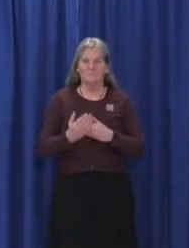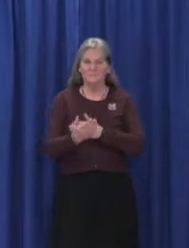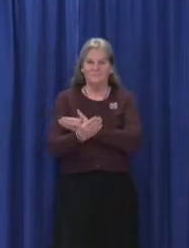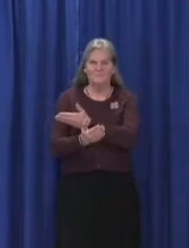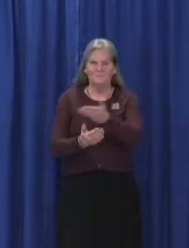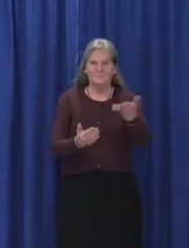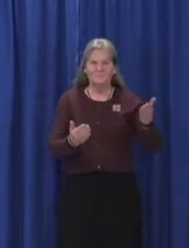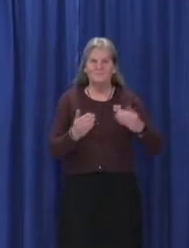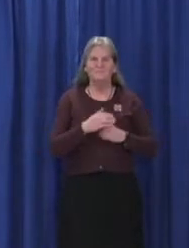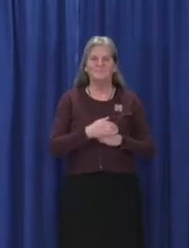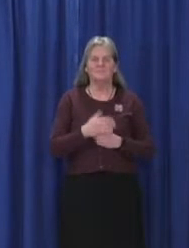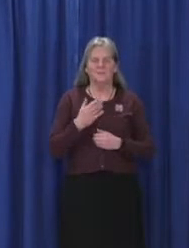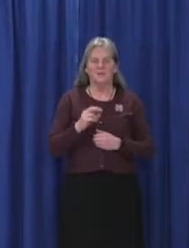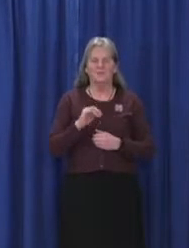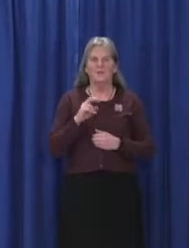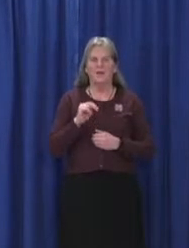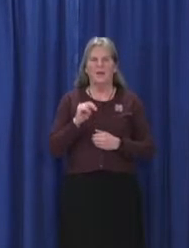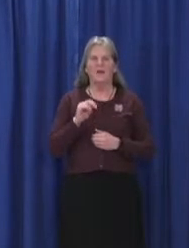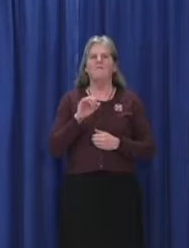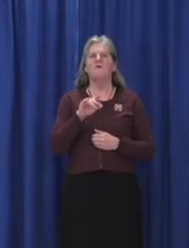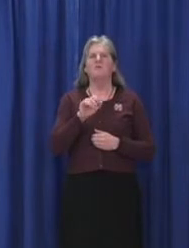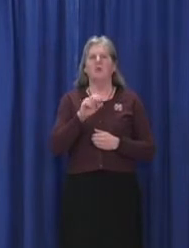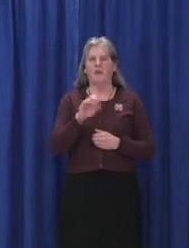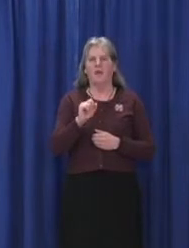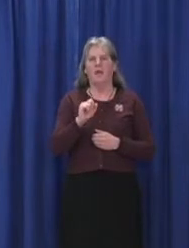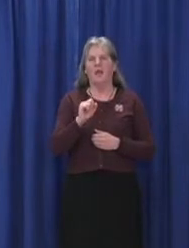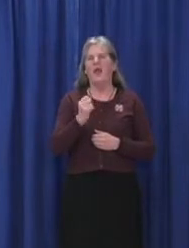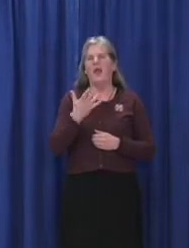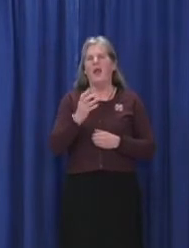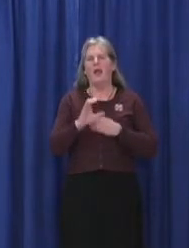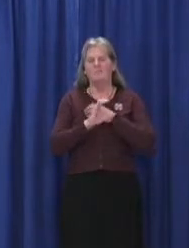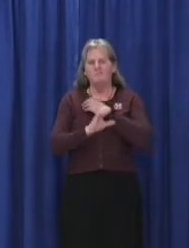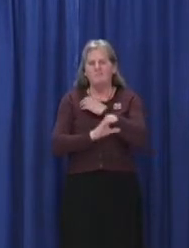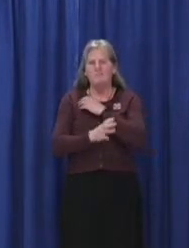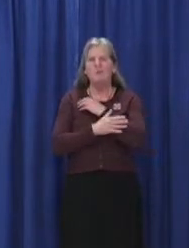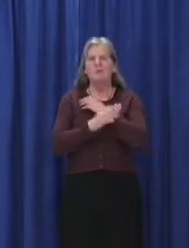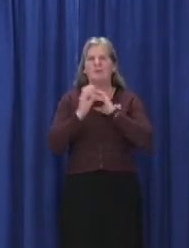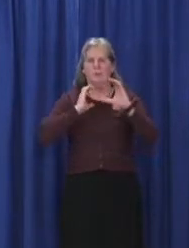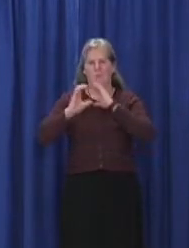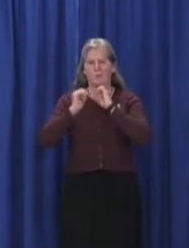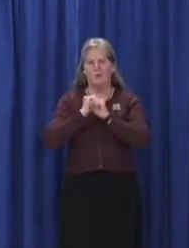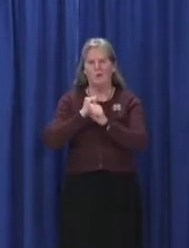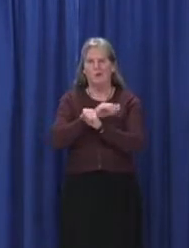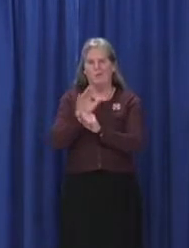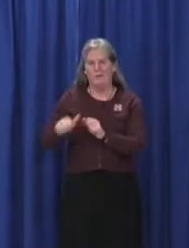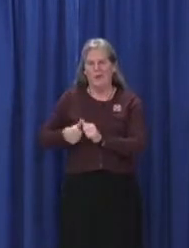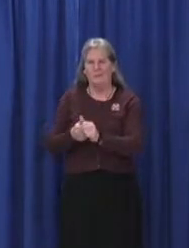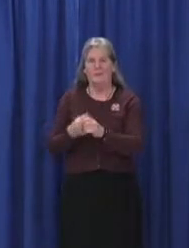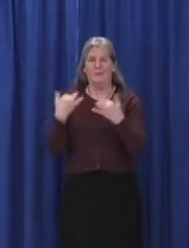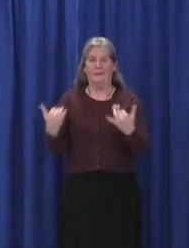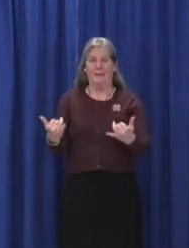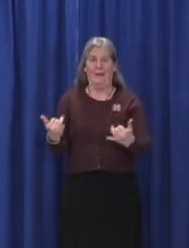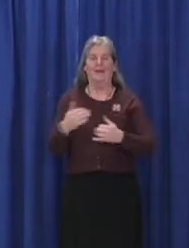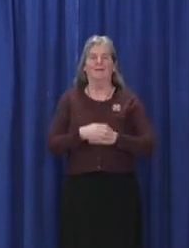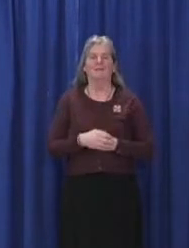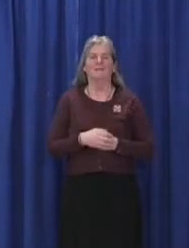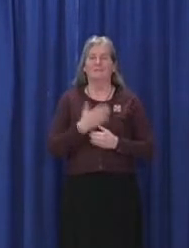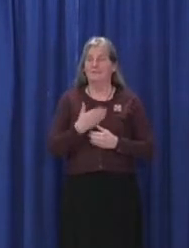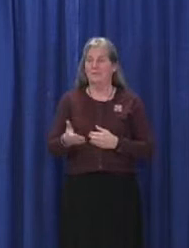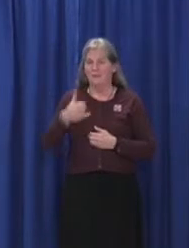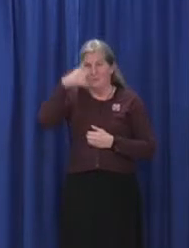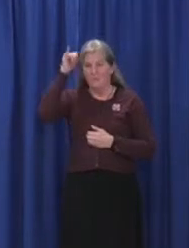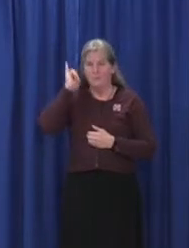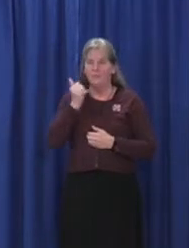Good morning to you all. I'm Renee Frankar with Cabinet Communications and the moderator for today's COVID-19 update. We are joined today by